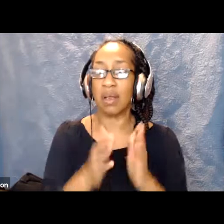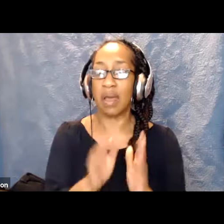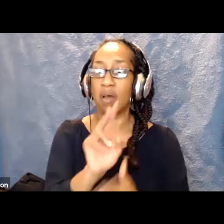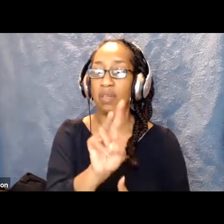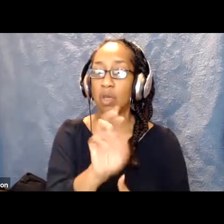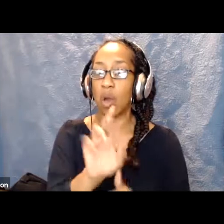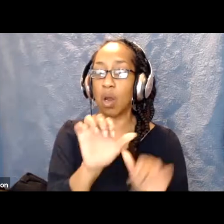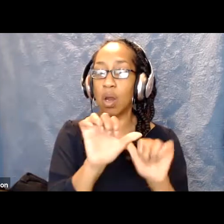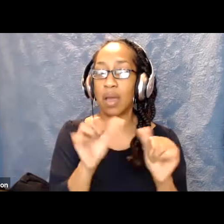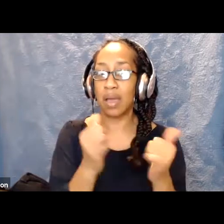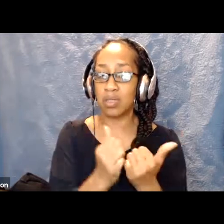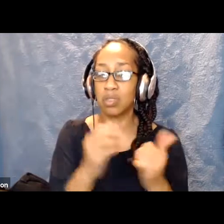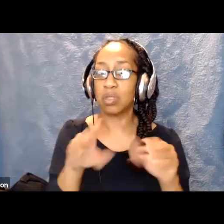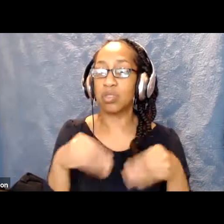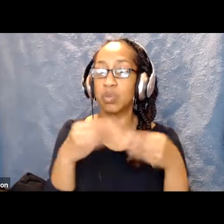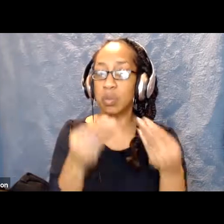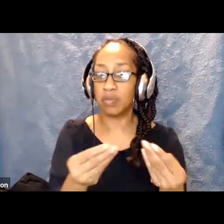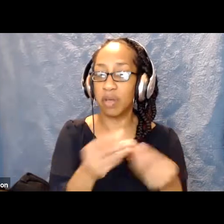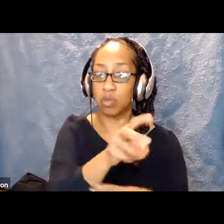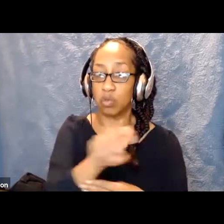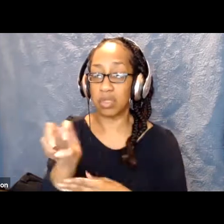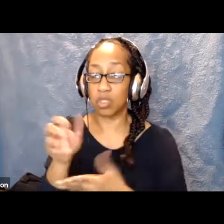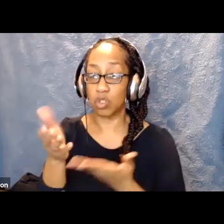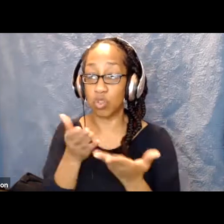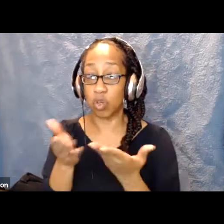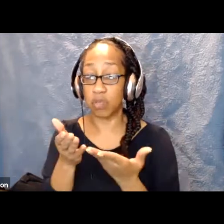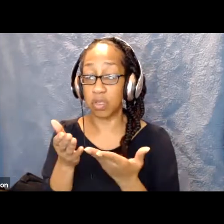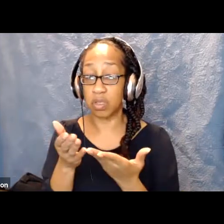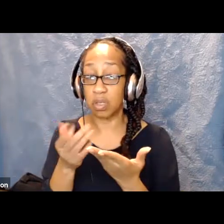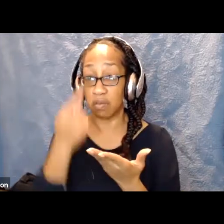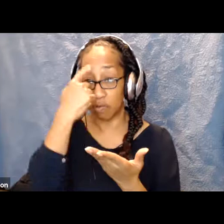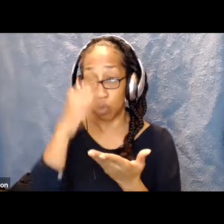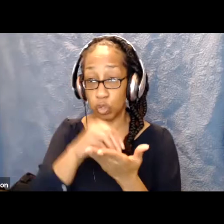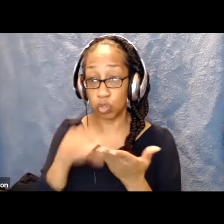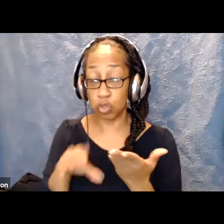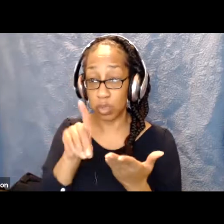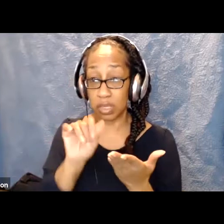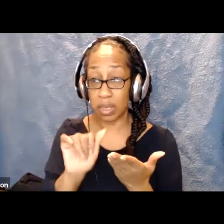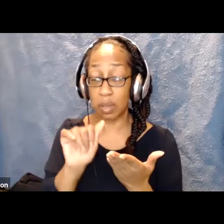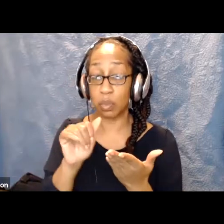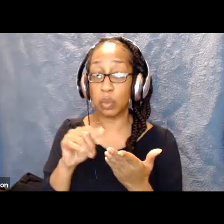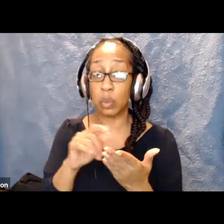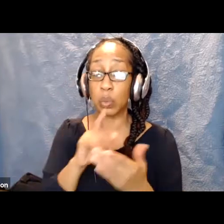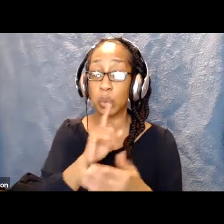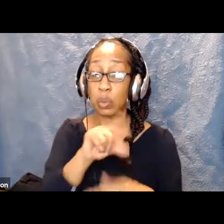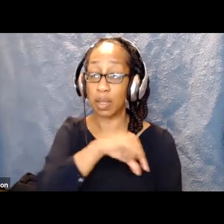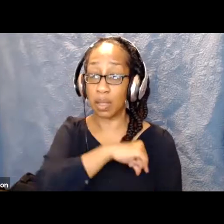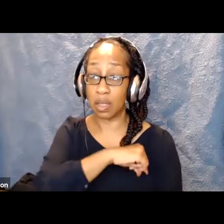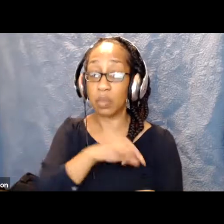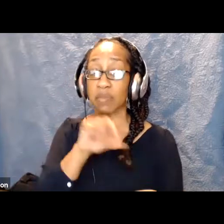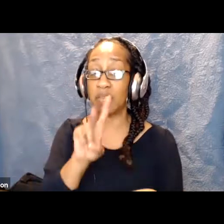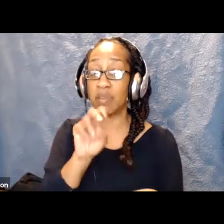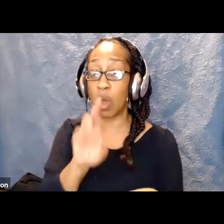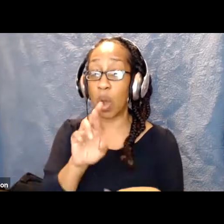provide pre-employment transition services not only to students with disabilities who are eligible for the VR program,